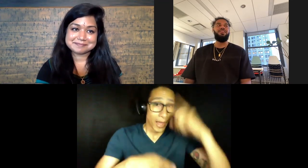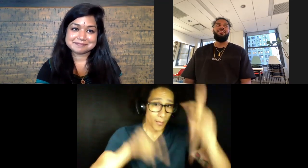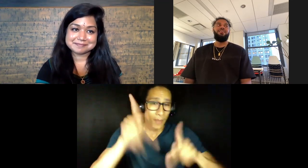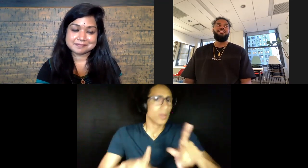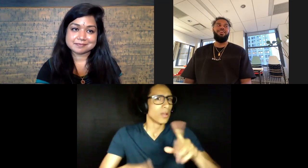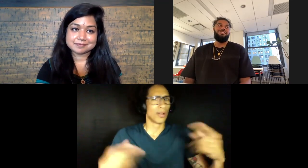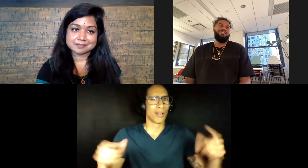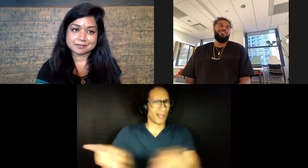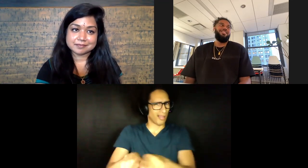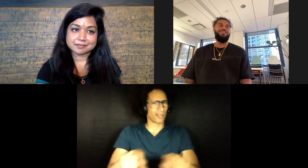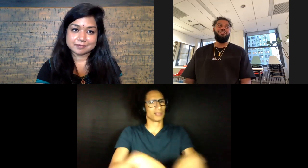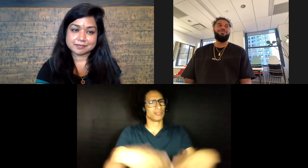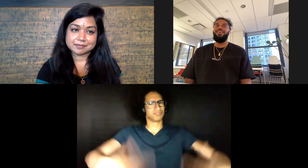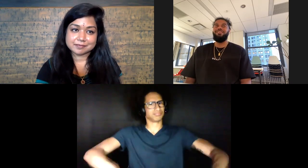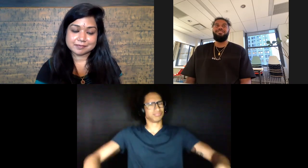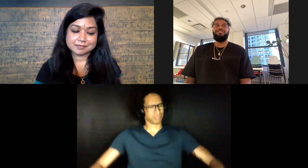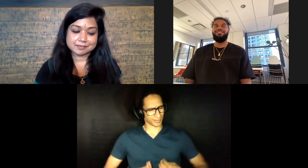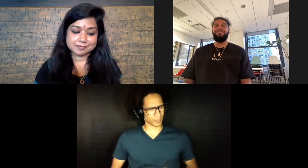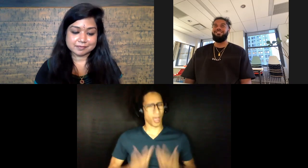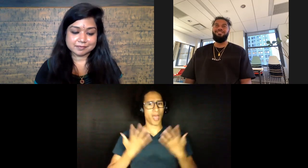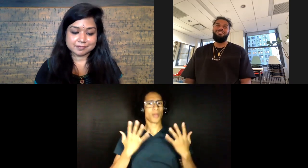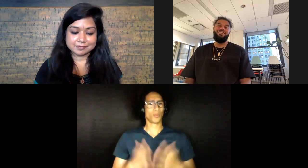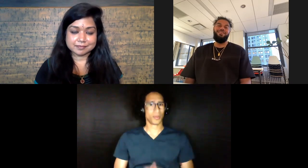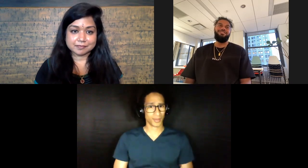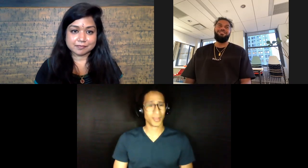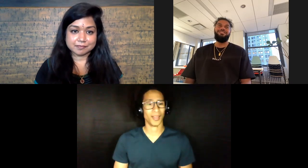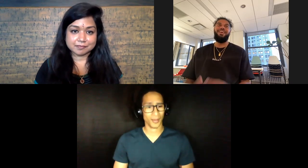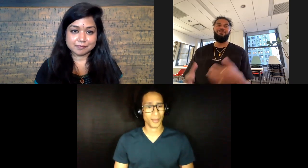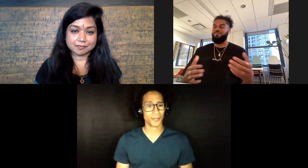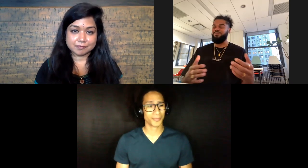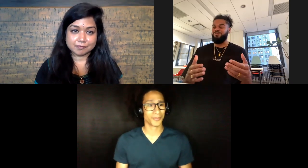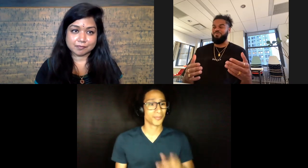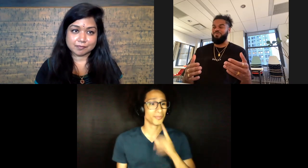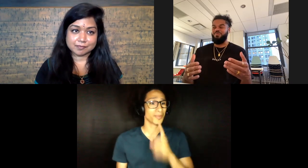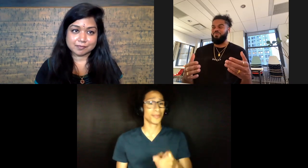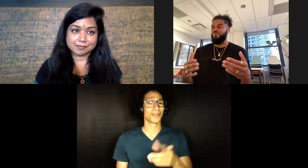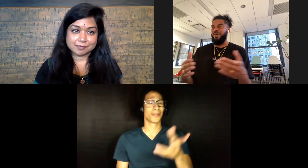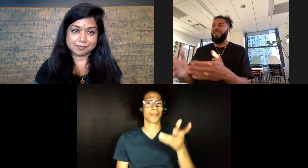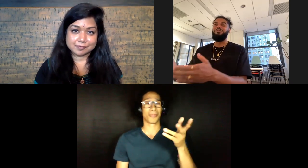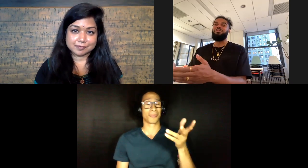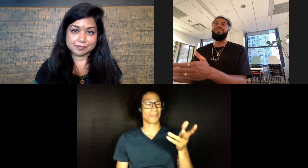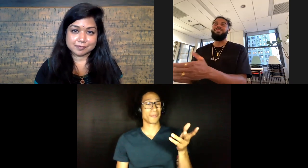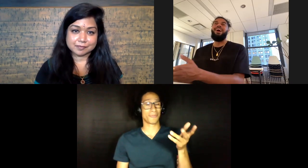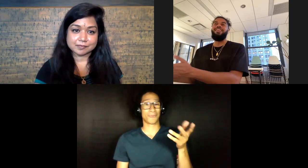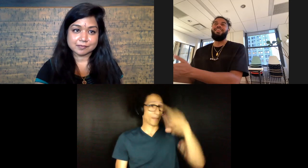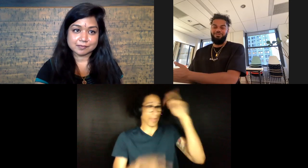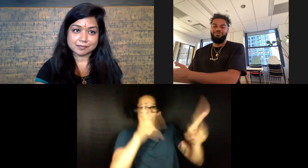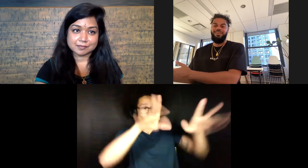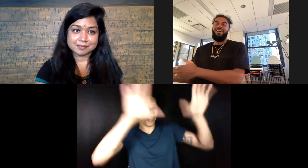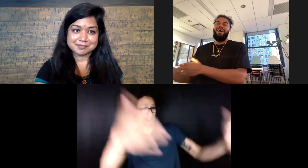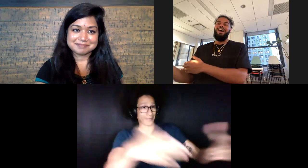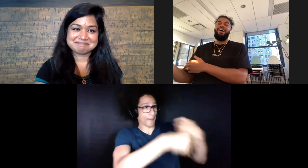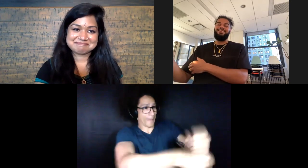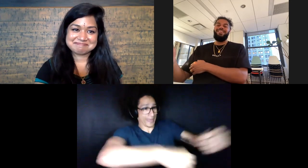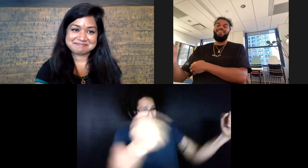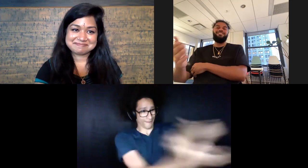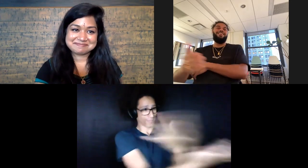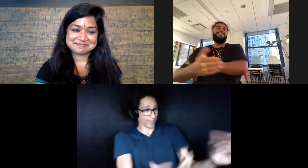like it's kind of like just talking about like the creativity within like Queens